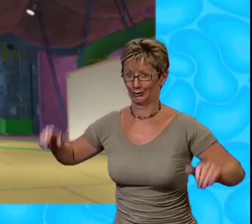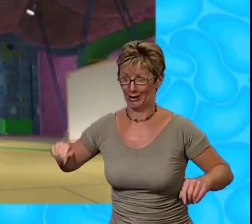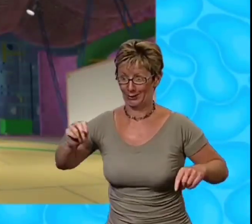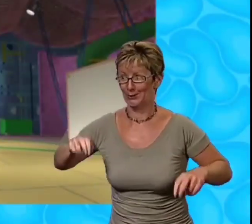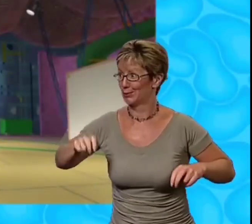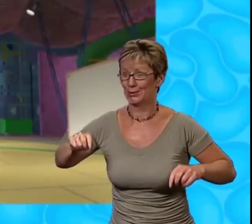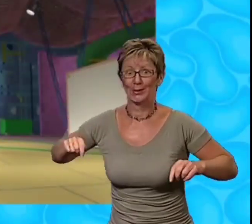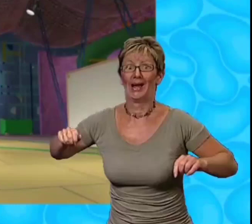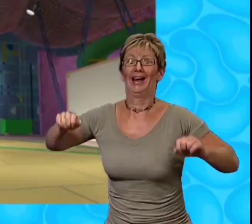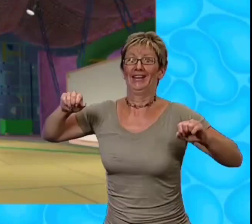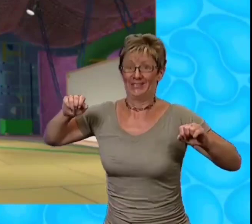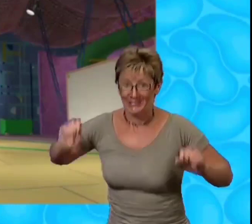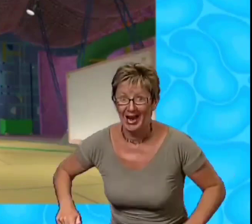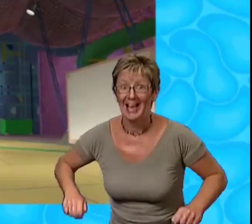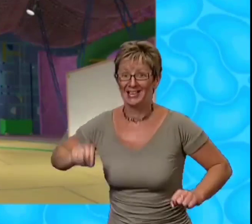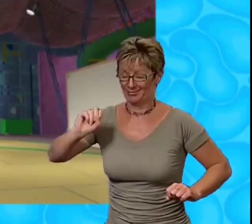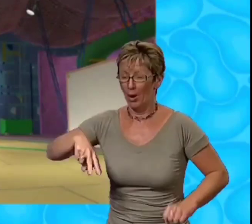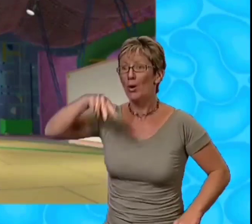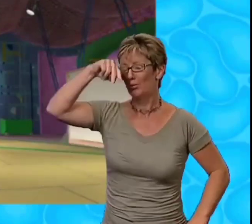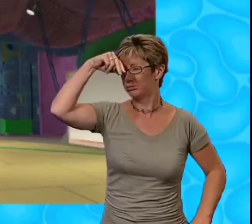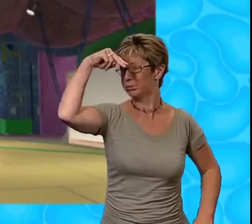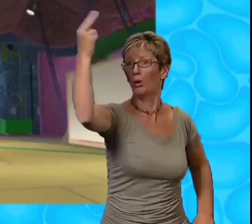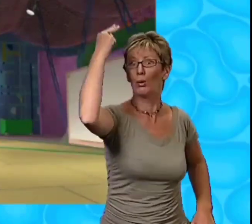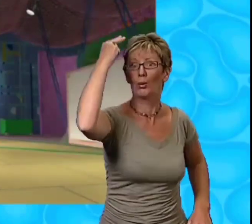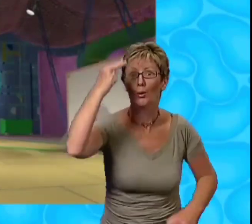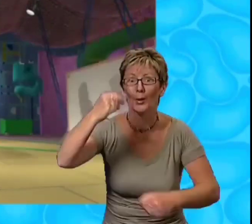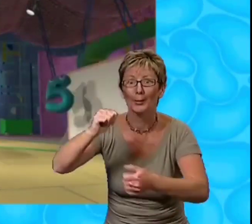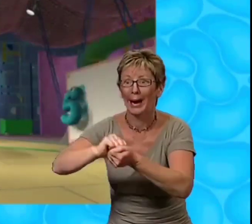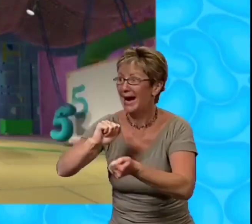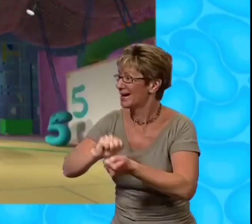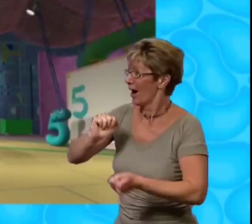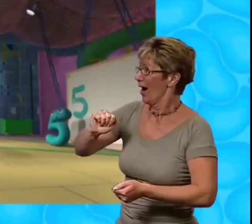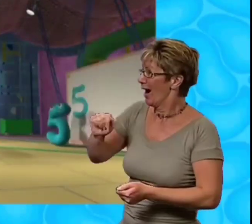jump pad, then onto the paper.